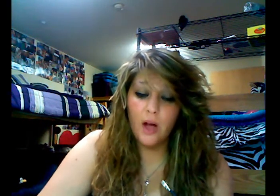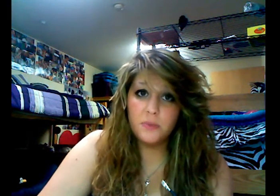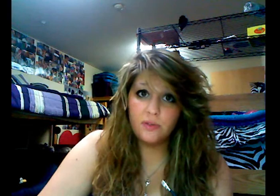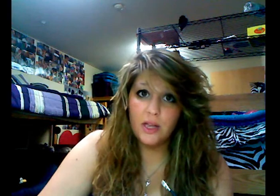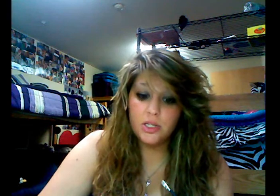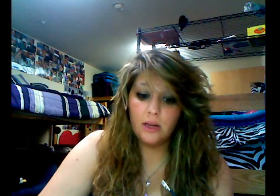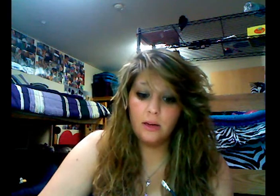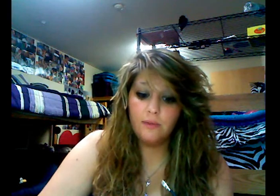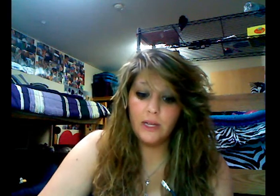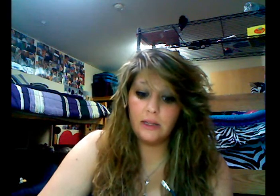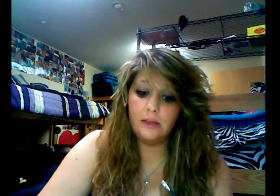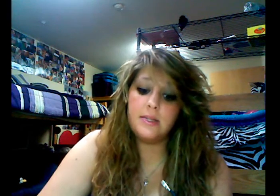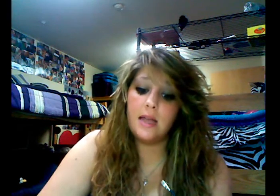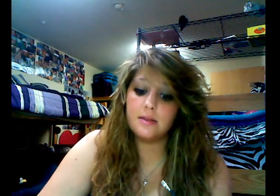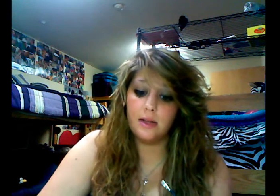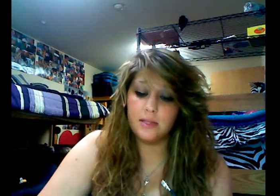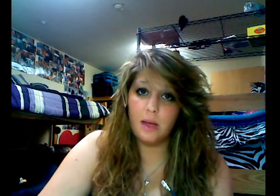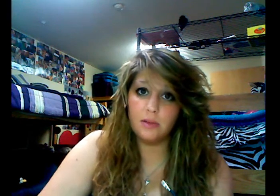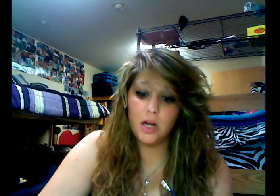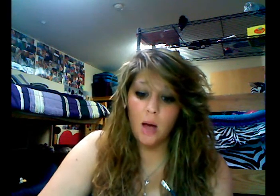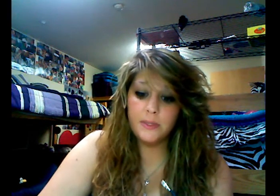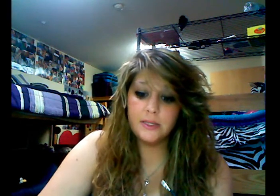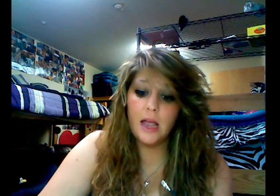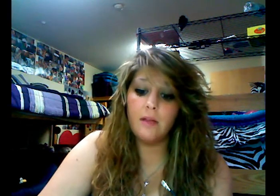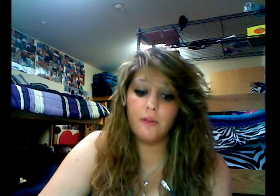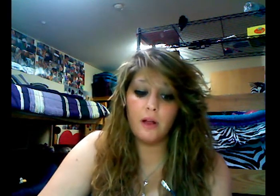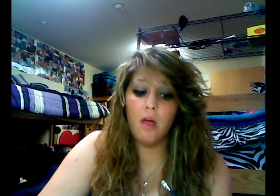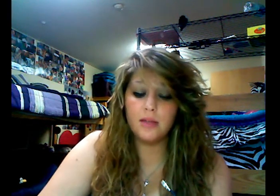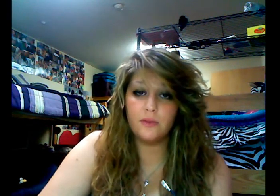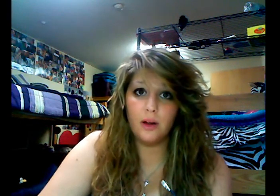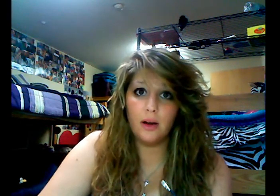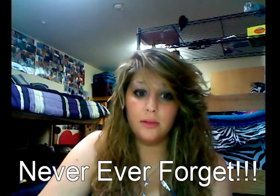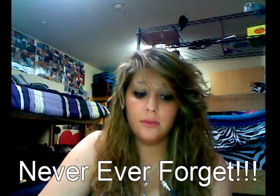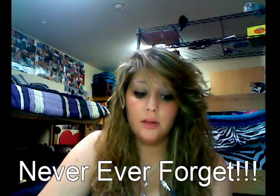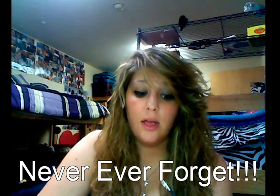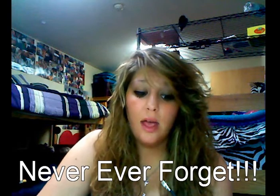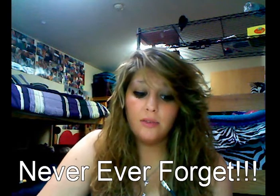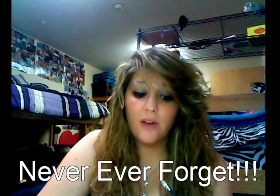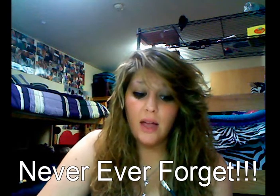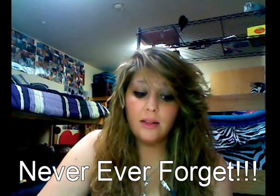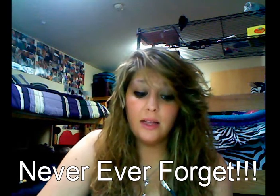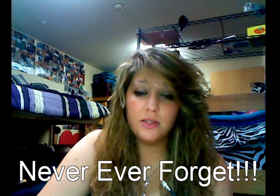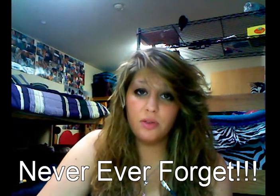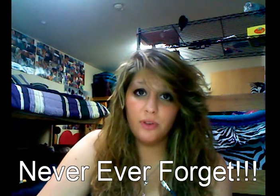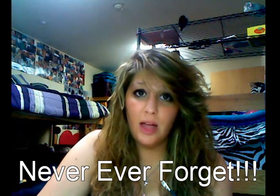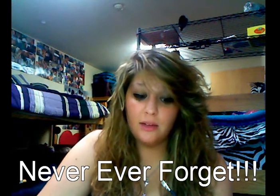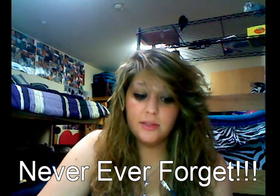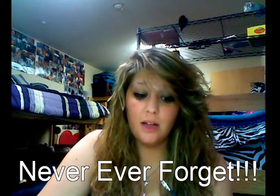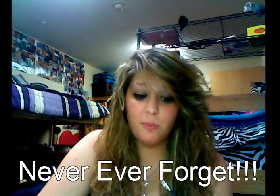of observation, feeling, taste, and smell to compensate for their loss of hearing. And finally, and don't forget, deaf